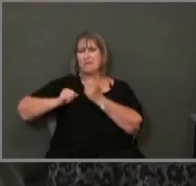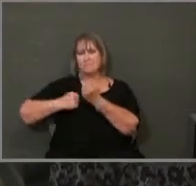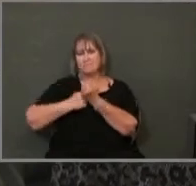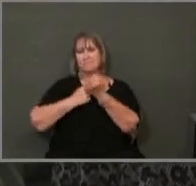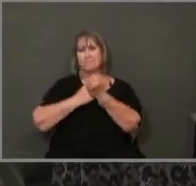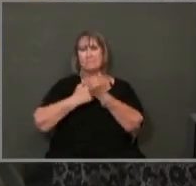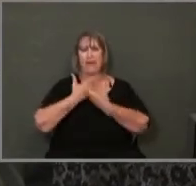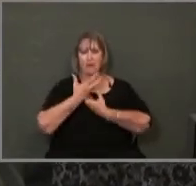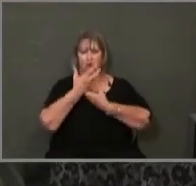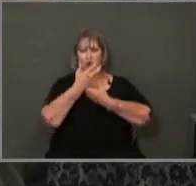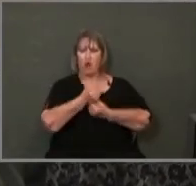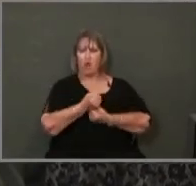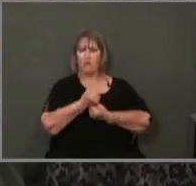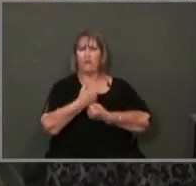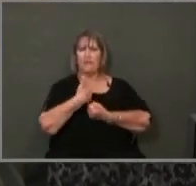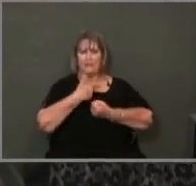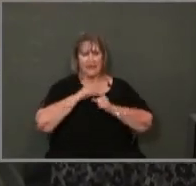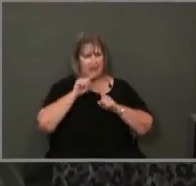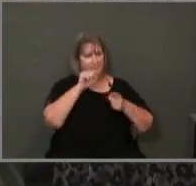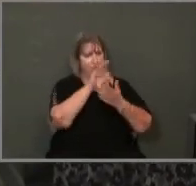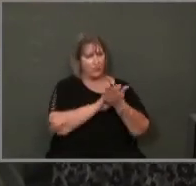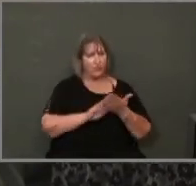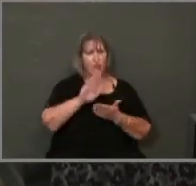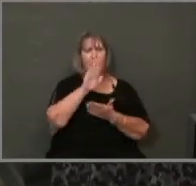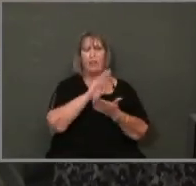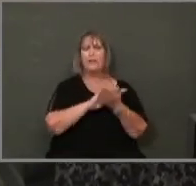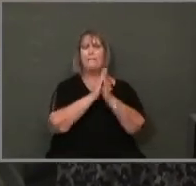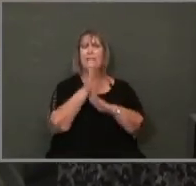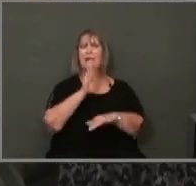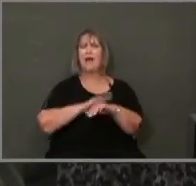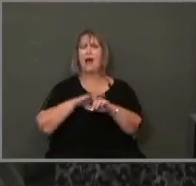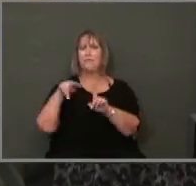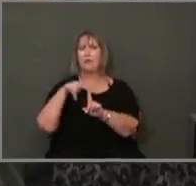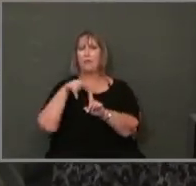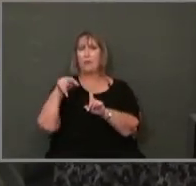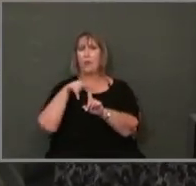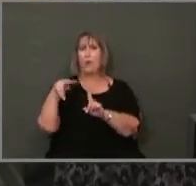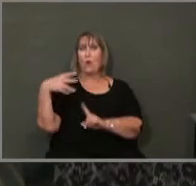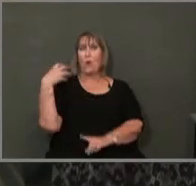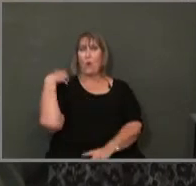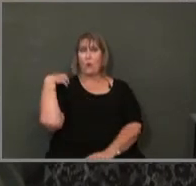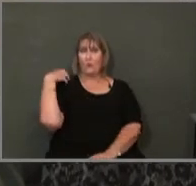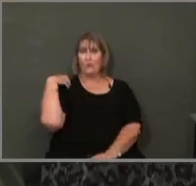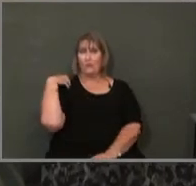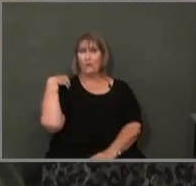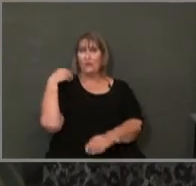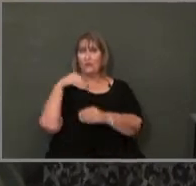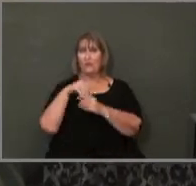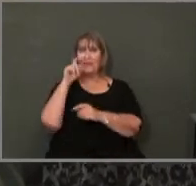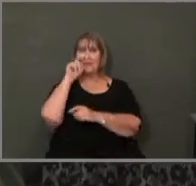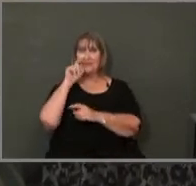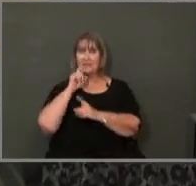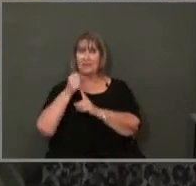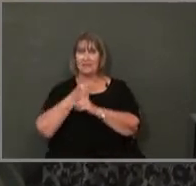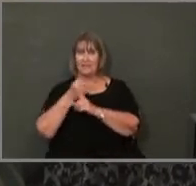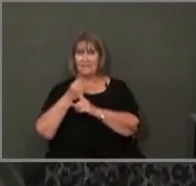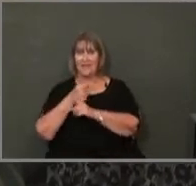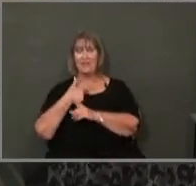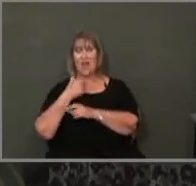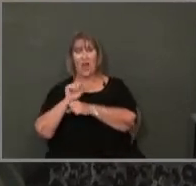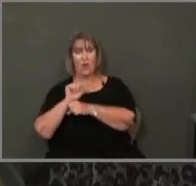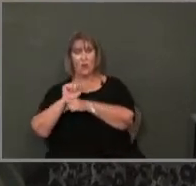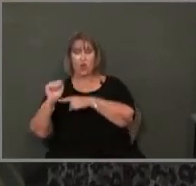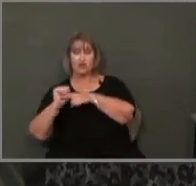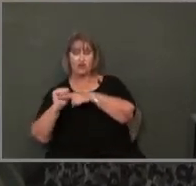get through college, to be a parole officer in the sex offender unit, to work as a trainer for the parole division